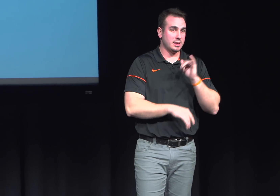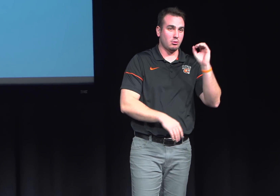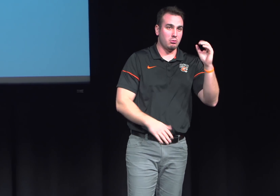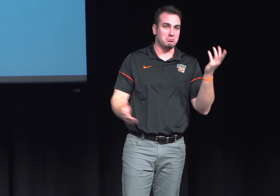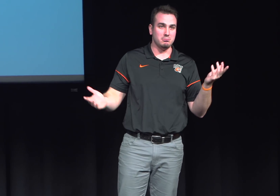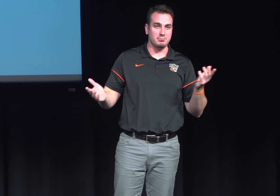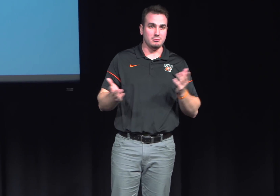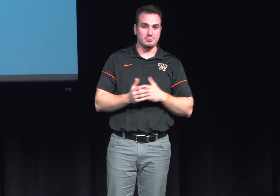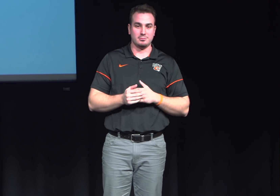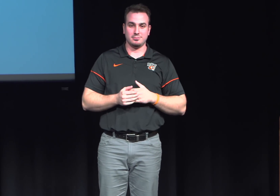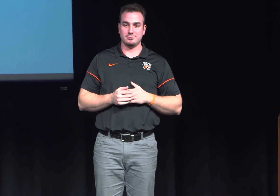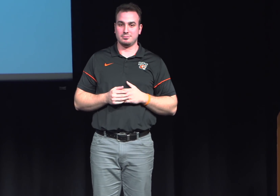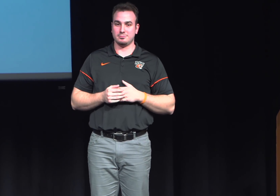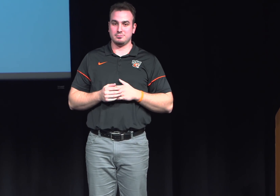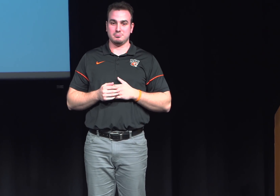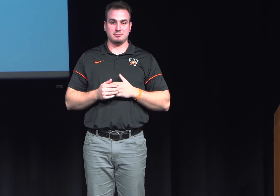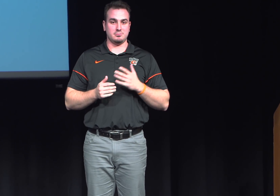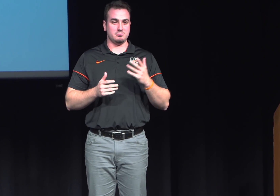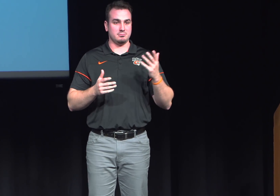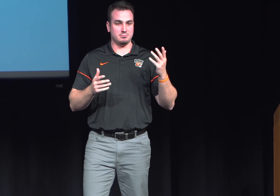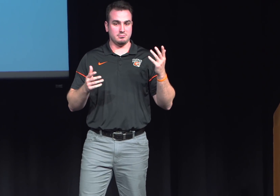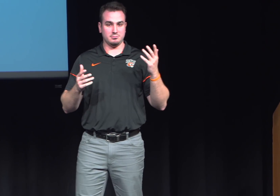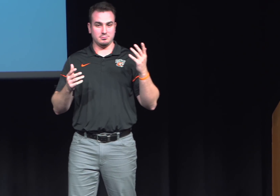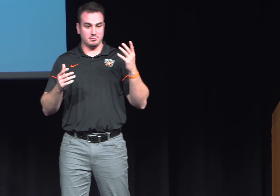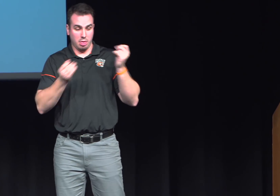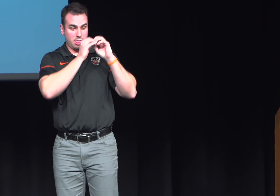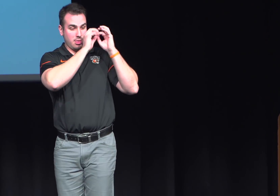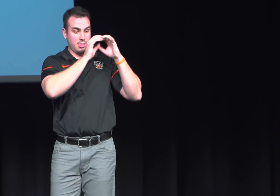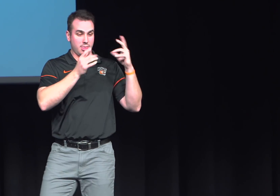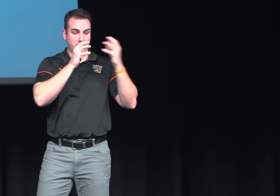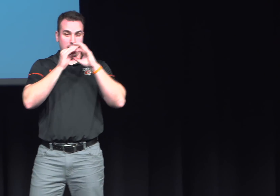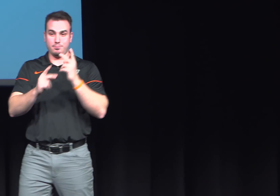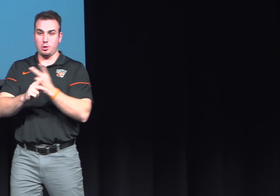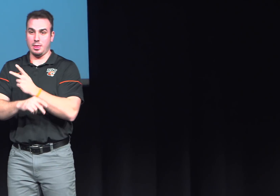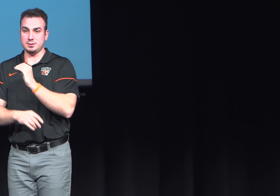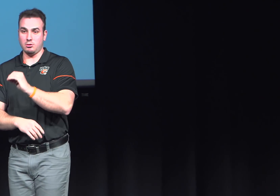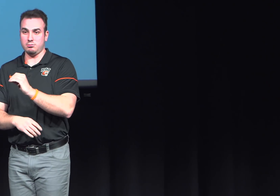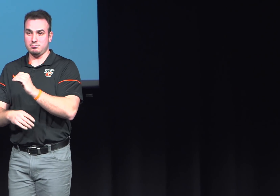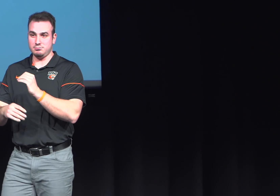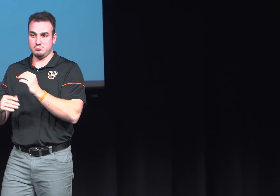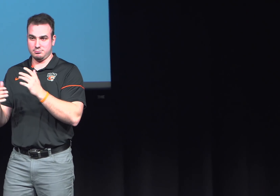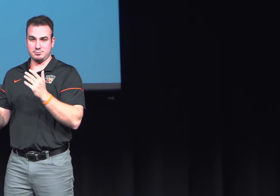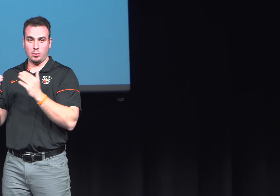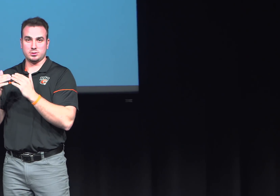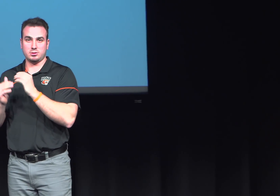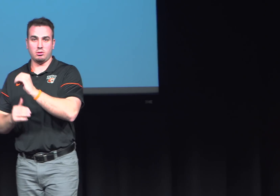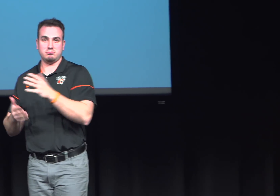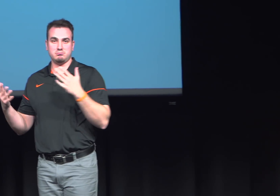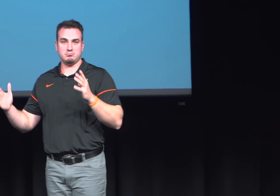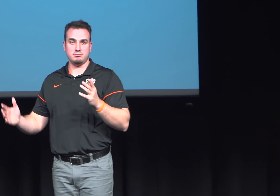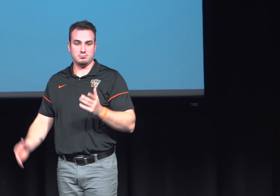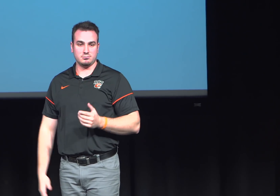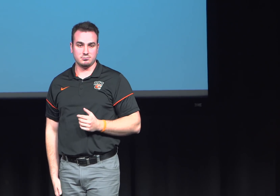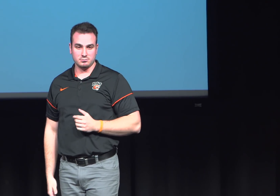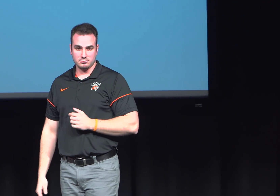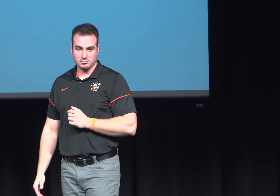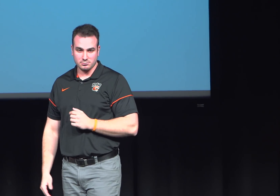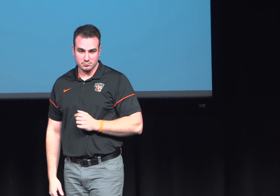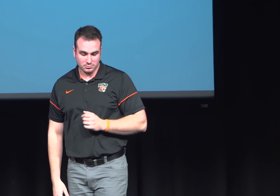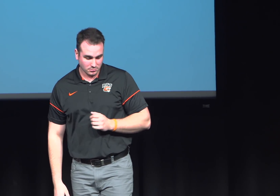And it can happen to you and to other people. So all you have to do is multiply it by 0. All of your stress multiplied by 0 equals 0. So it